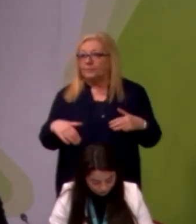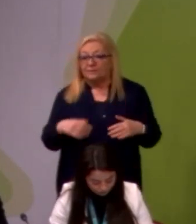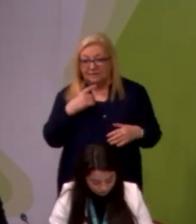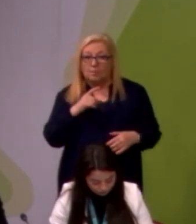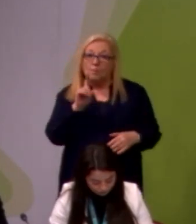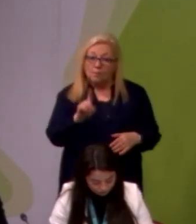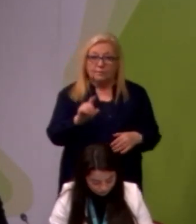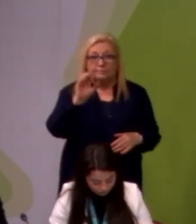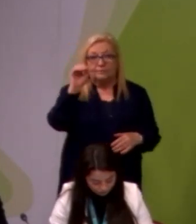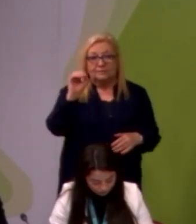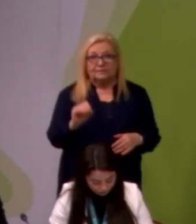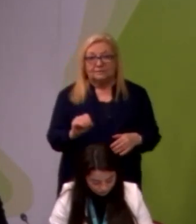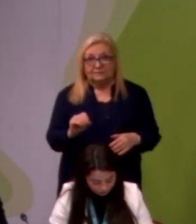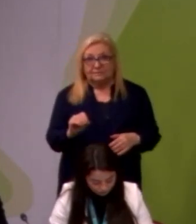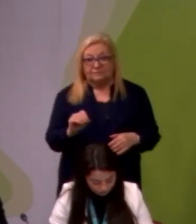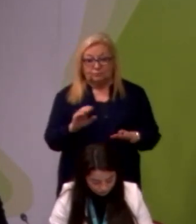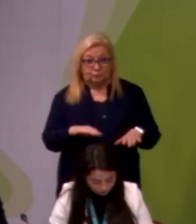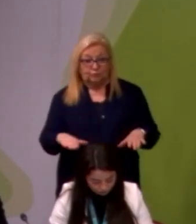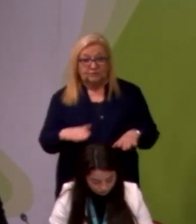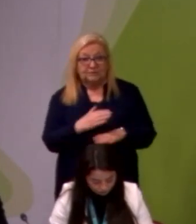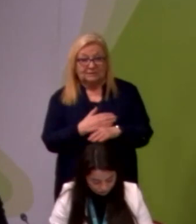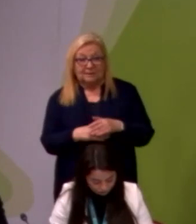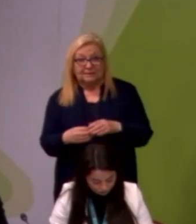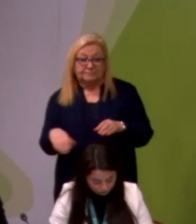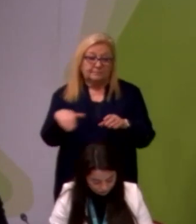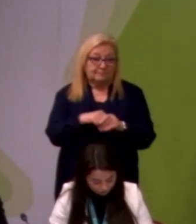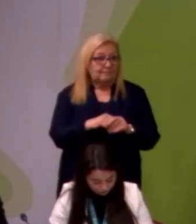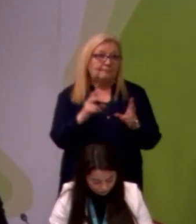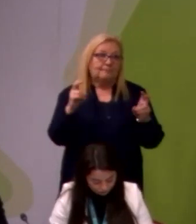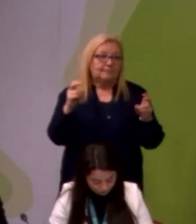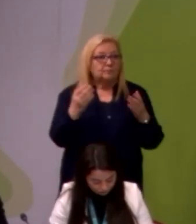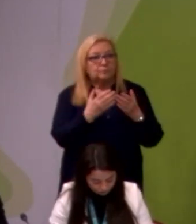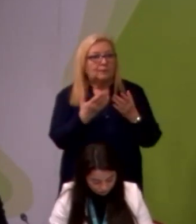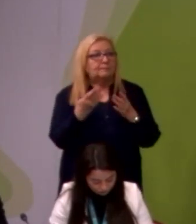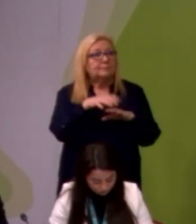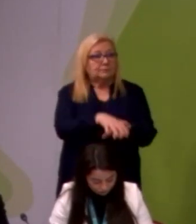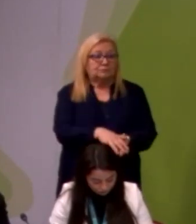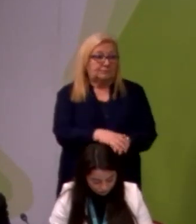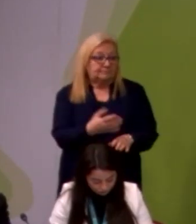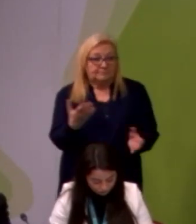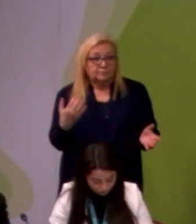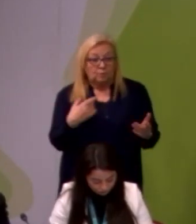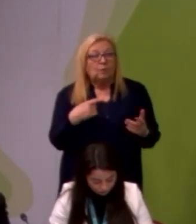children with disabilities were in mainstream school. Again, that's another theme that emerges,